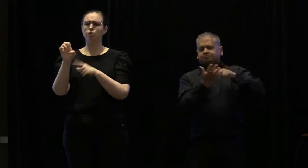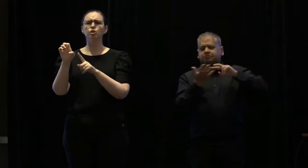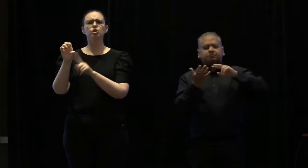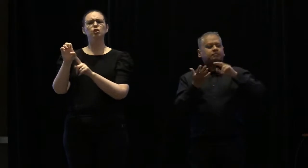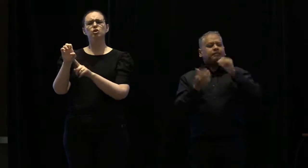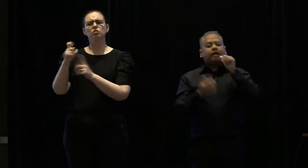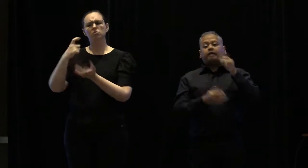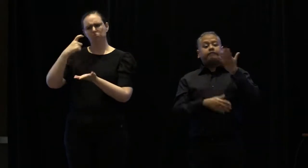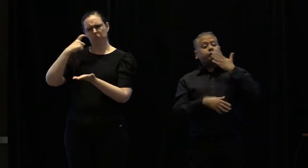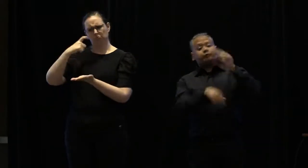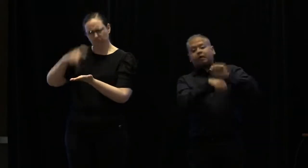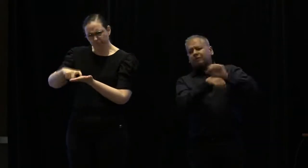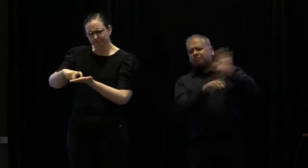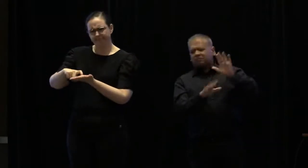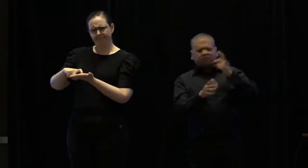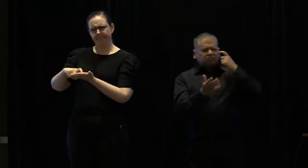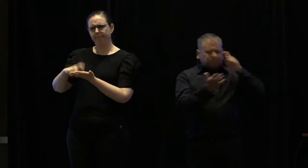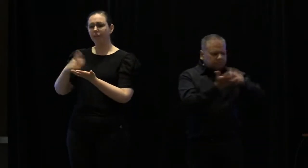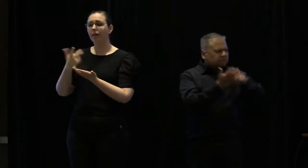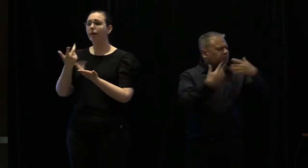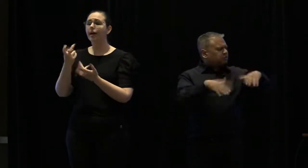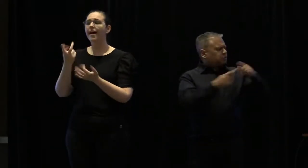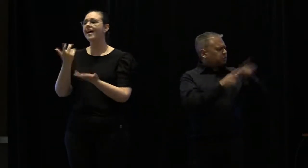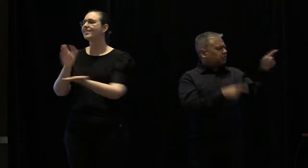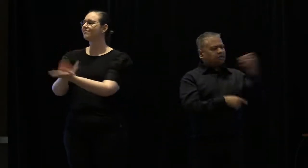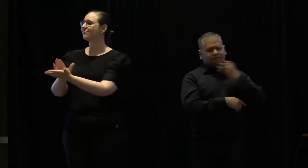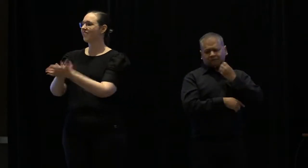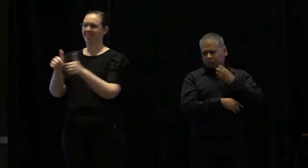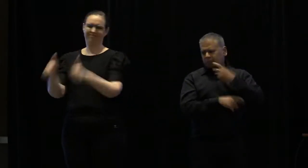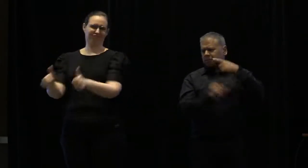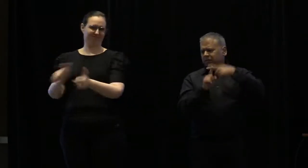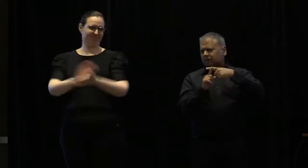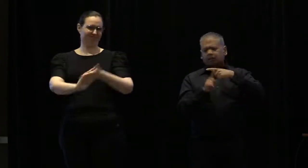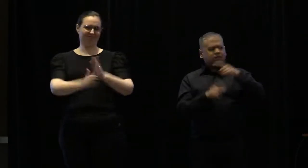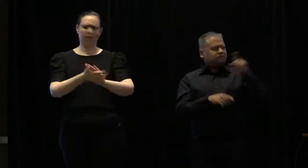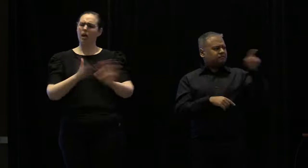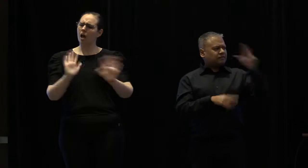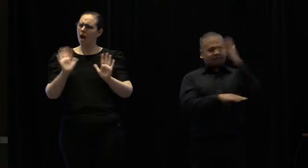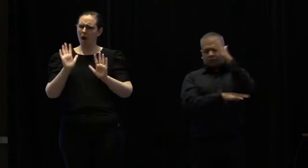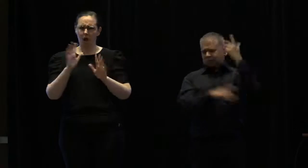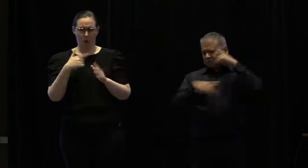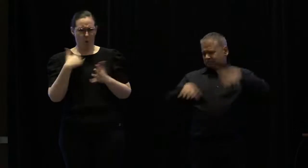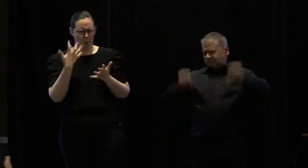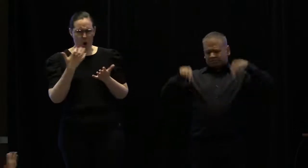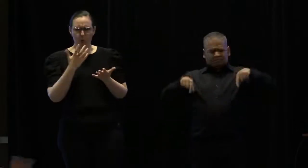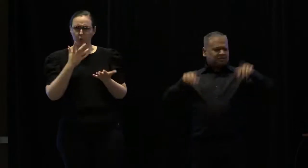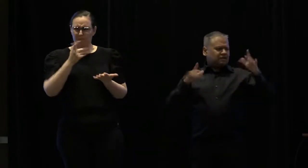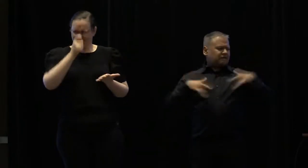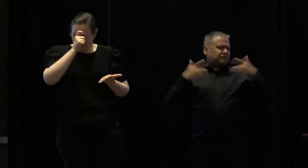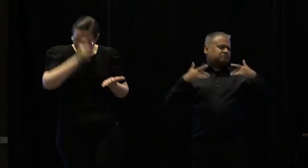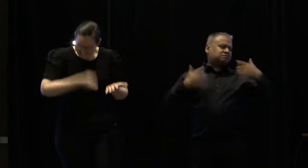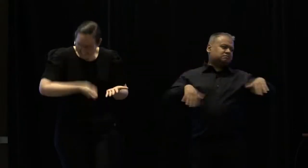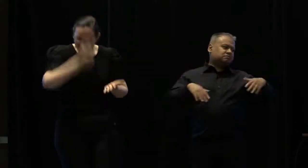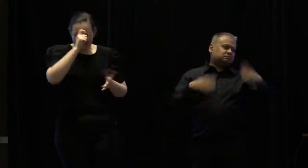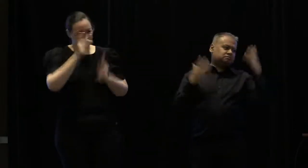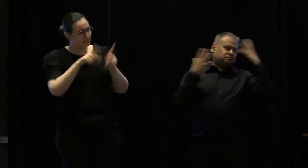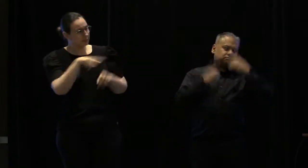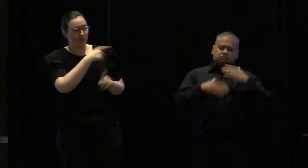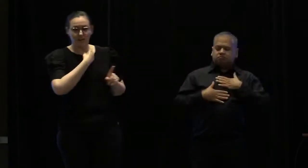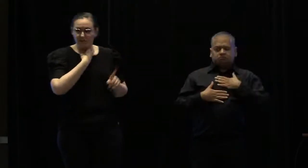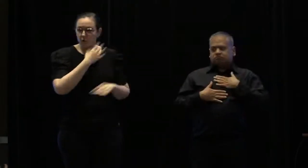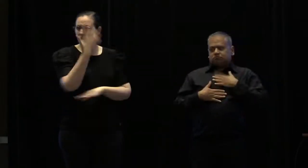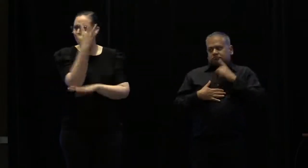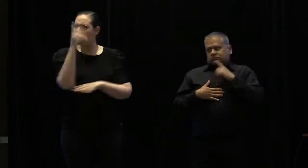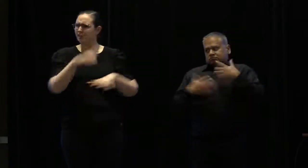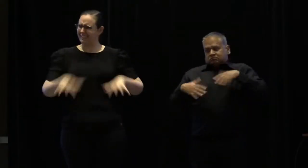and talk about the word acknowledge. What does acknowledge mean? It's not just well done, good job,